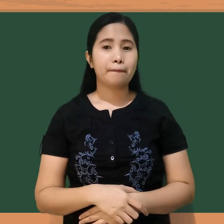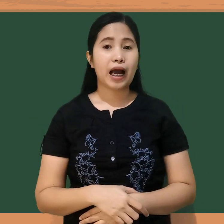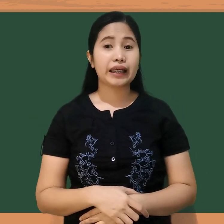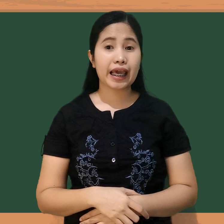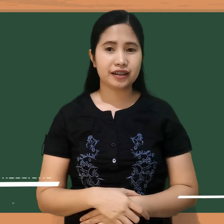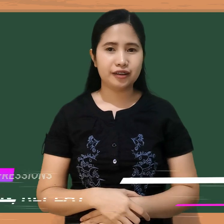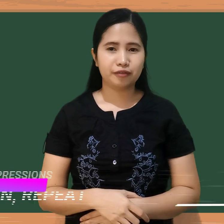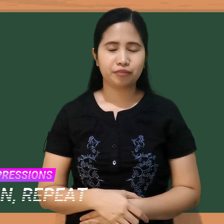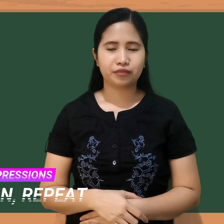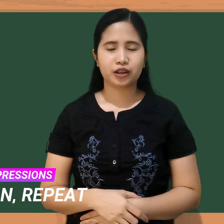again.